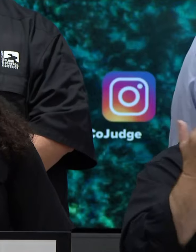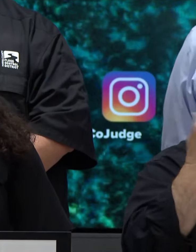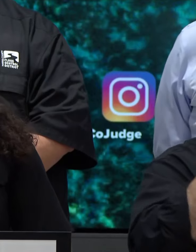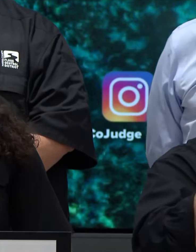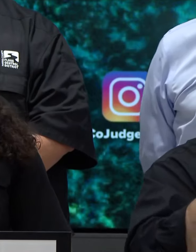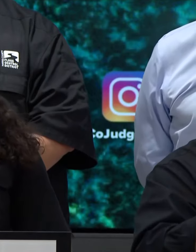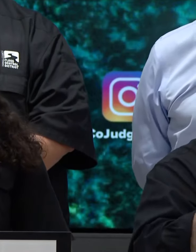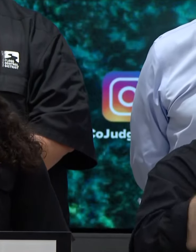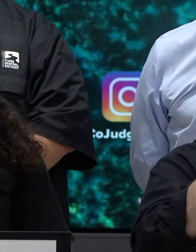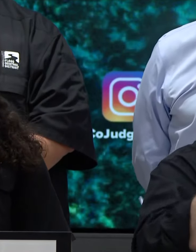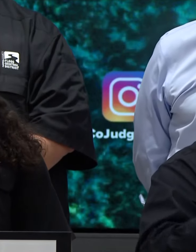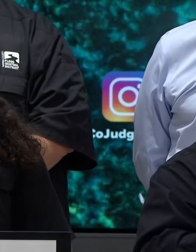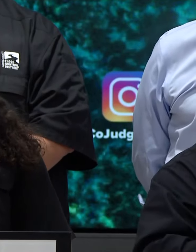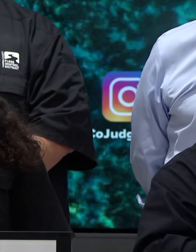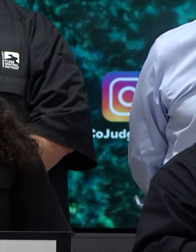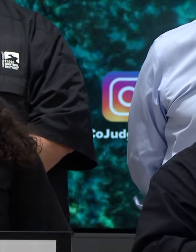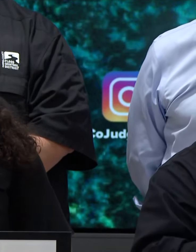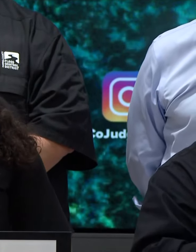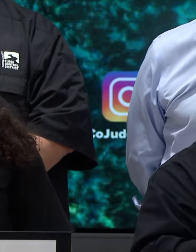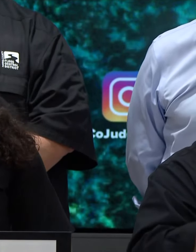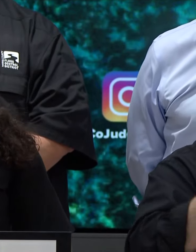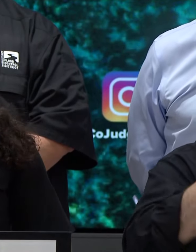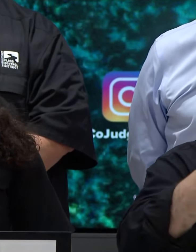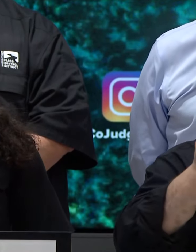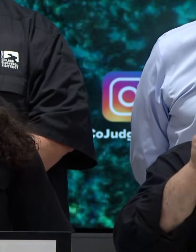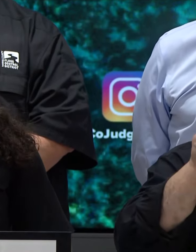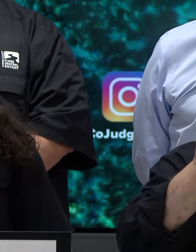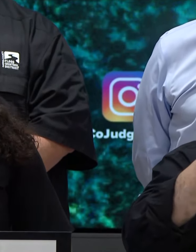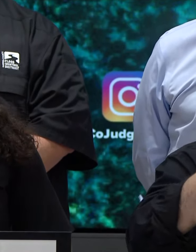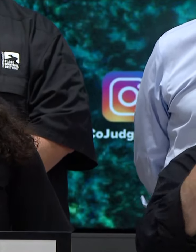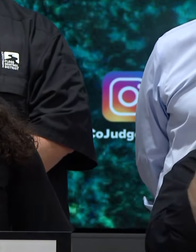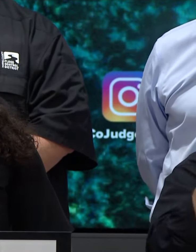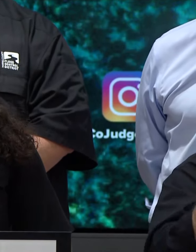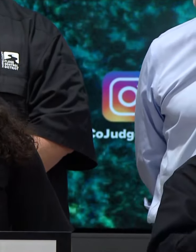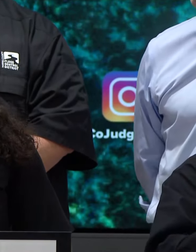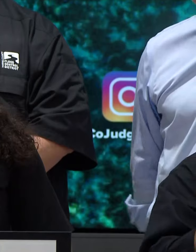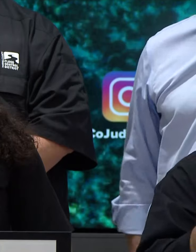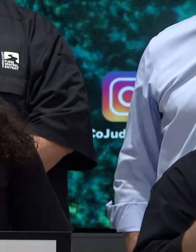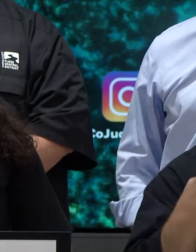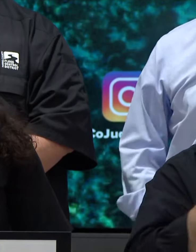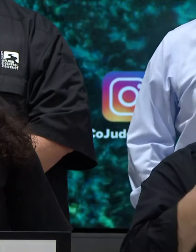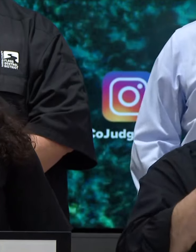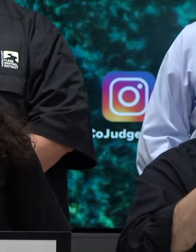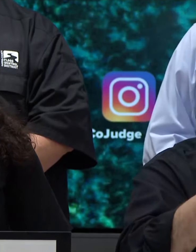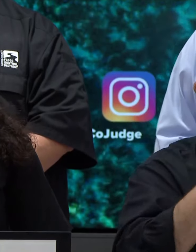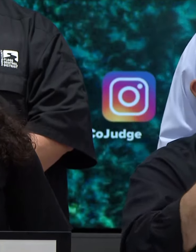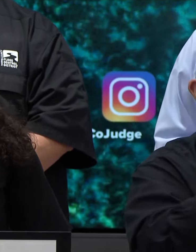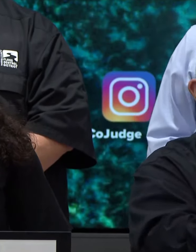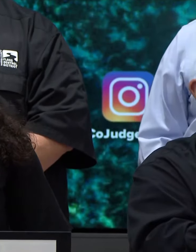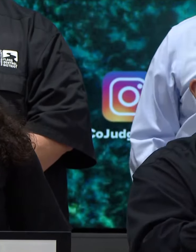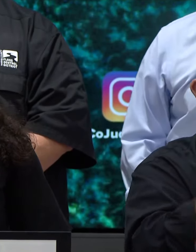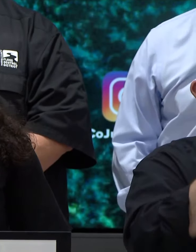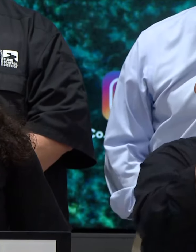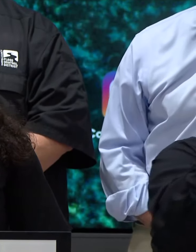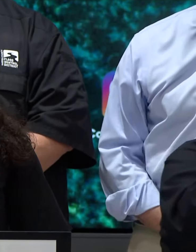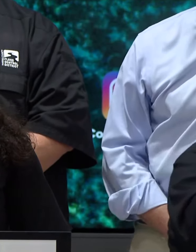be, they need, you know, whatever resource, we can provide that, just reach